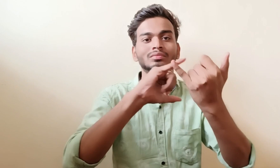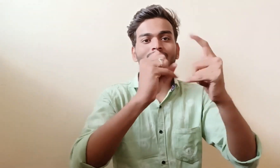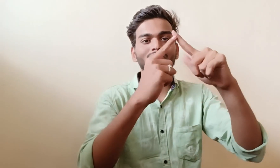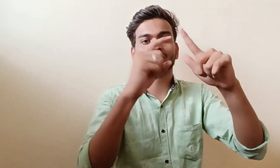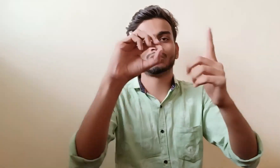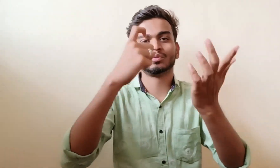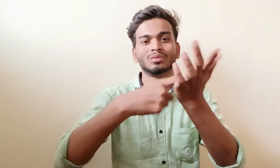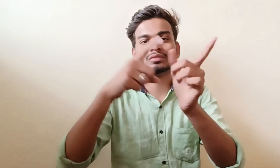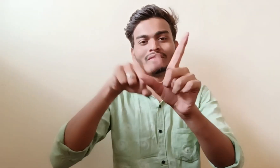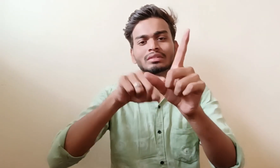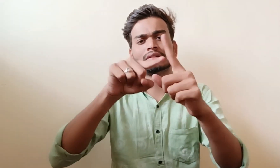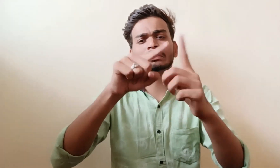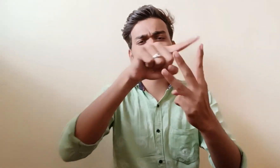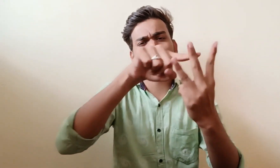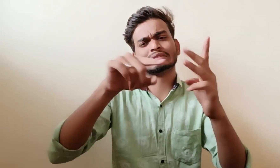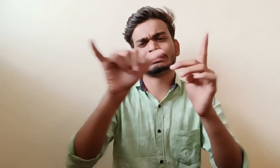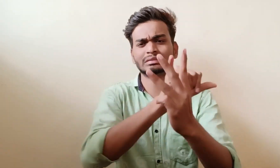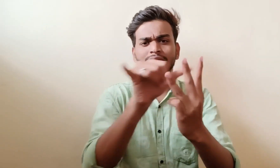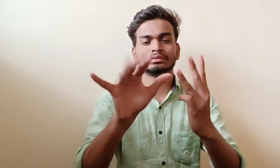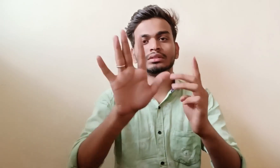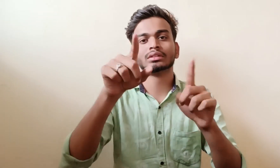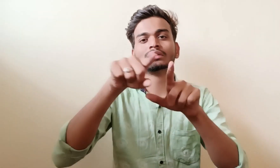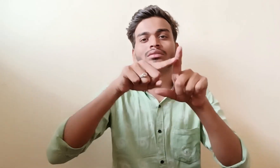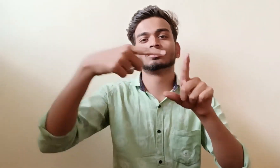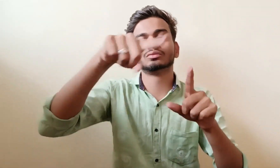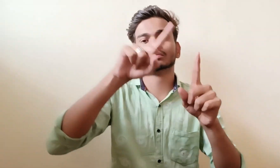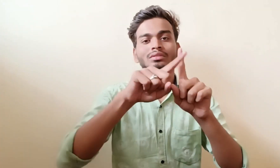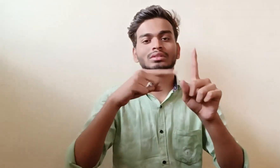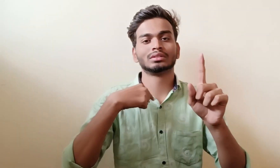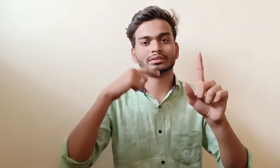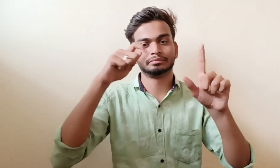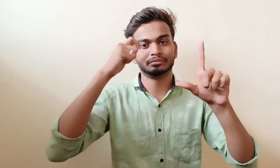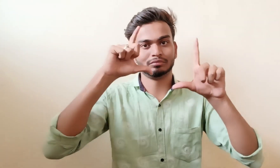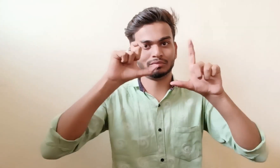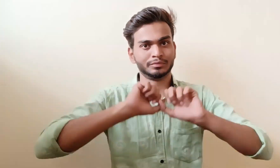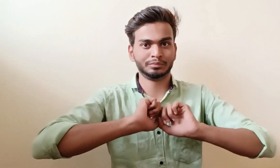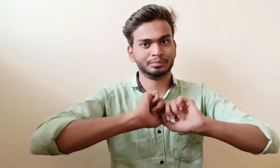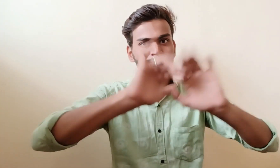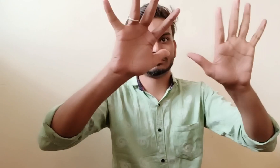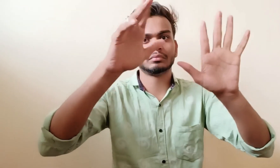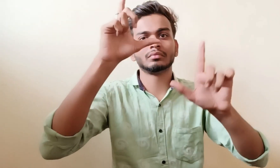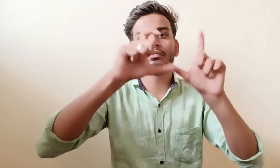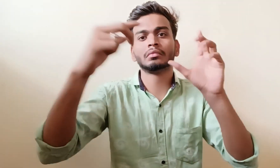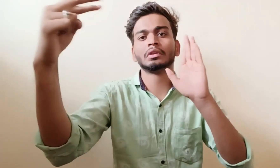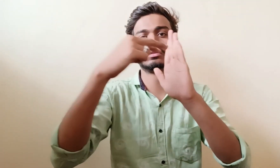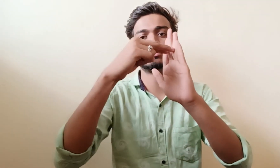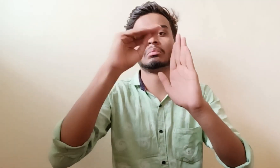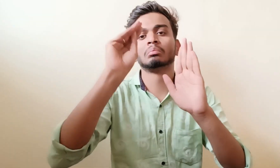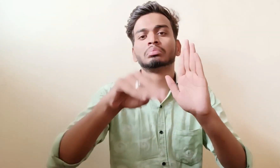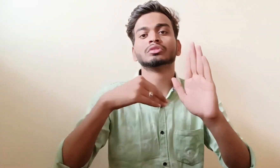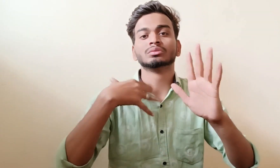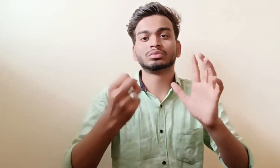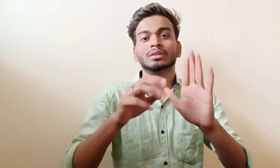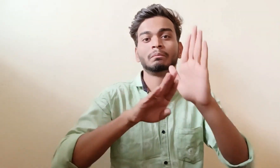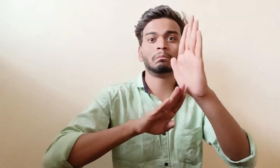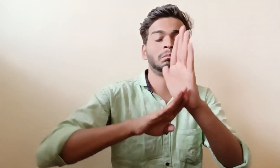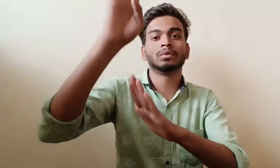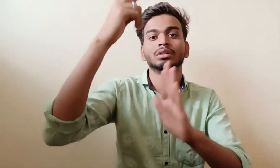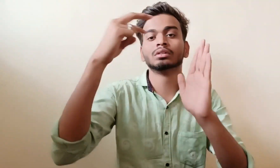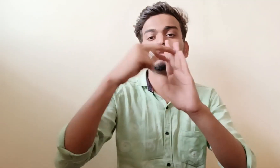Instagram upload they view your post low and how to solve fast its view much and your